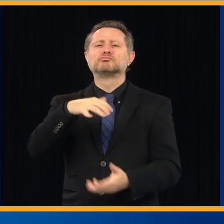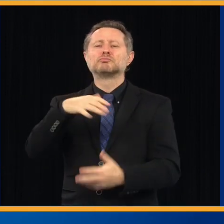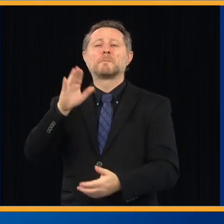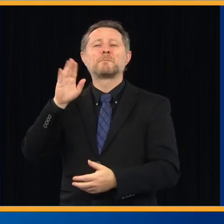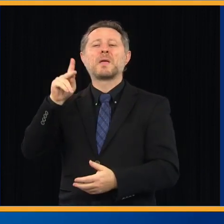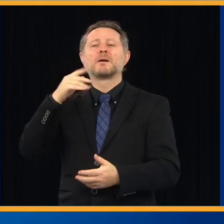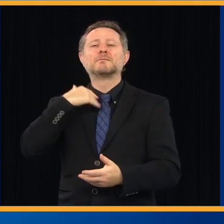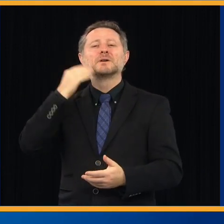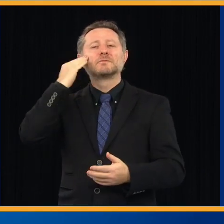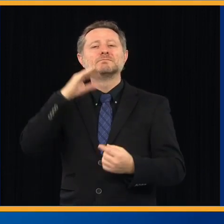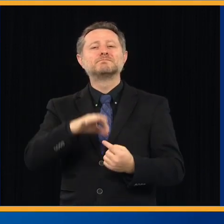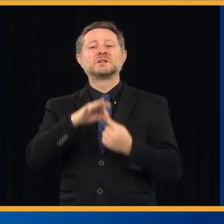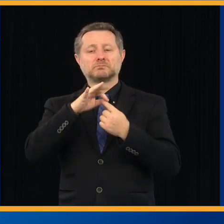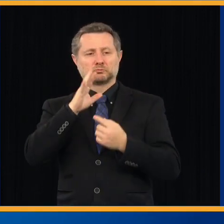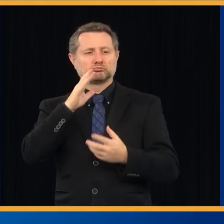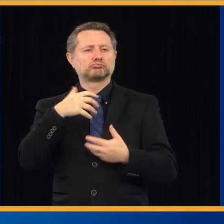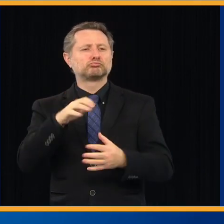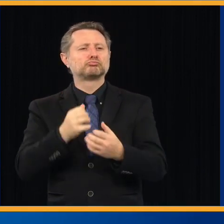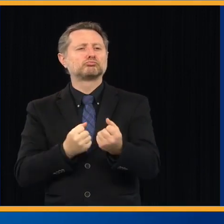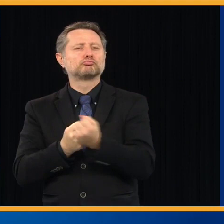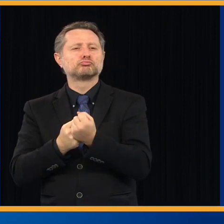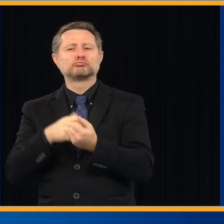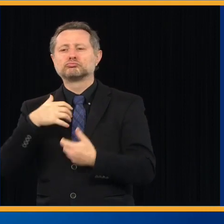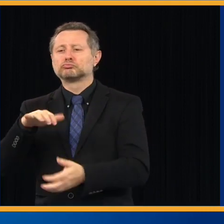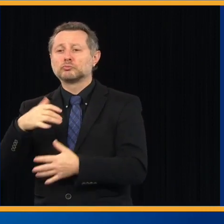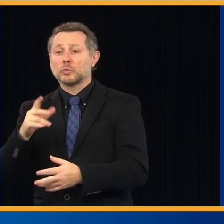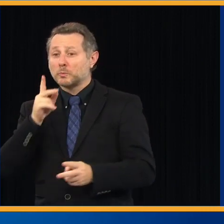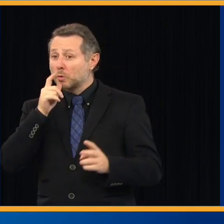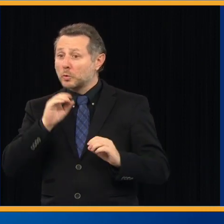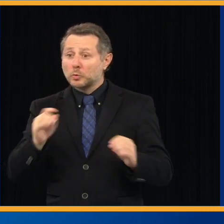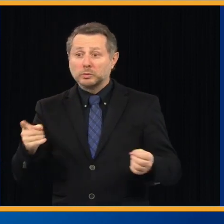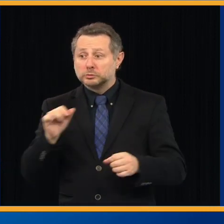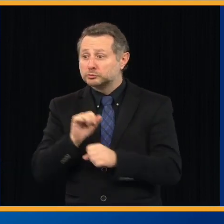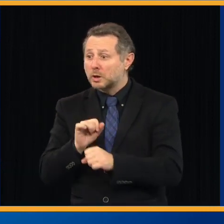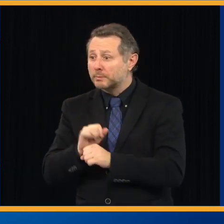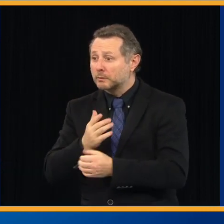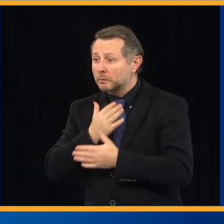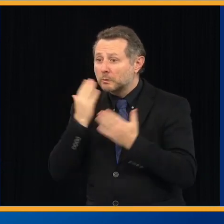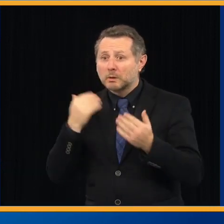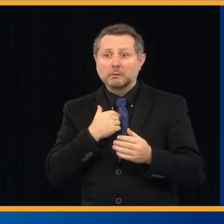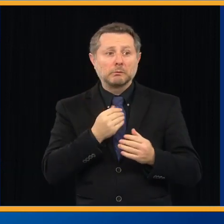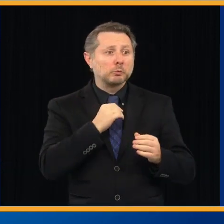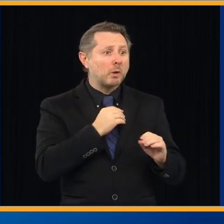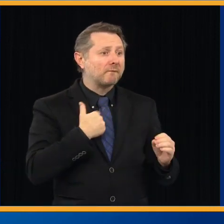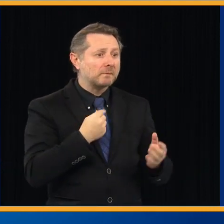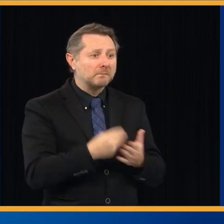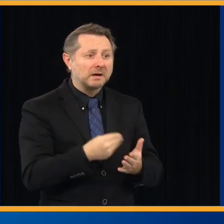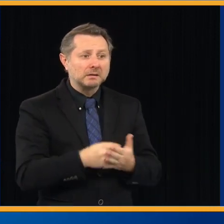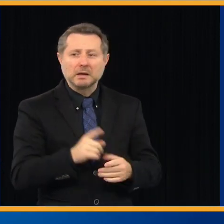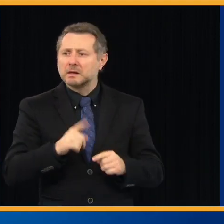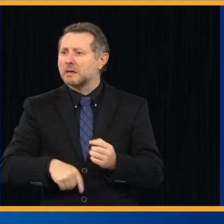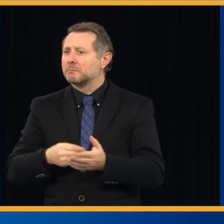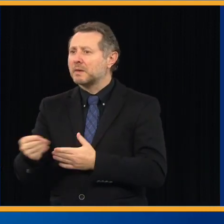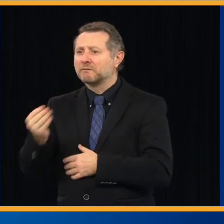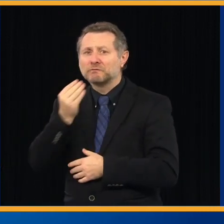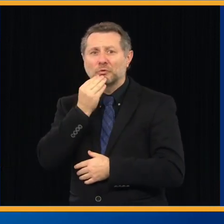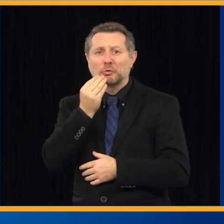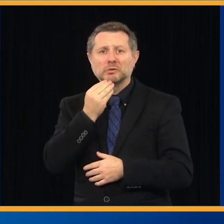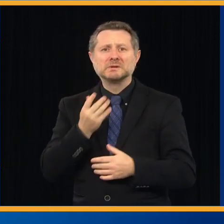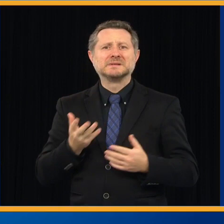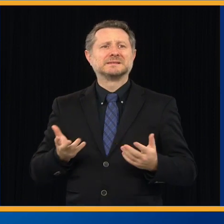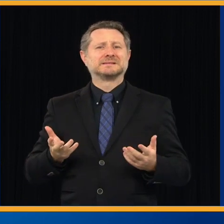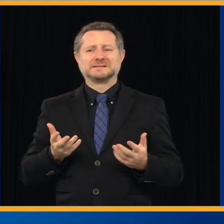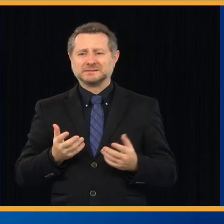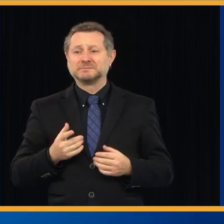has gone on, the longer people are without a job, longer people without a check are without a check. Basics like paying